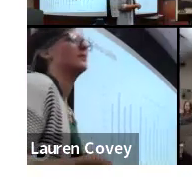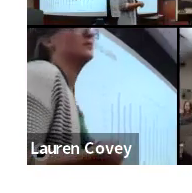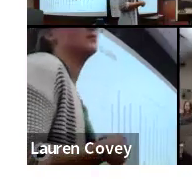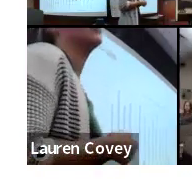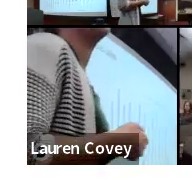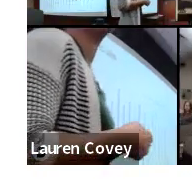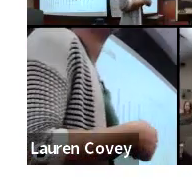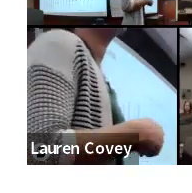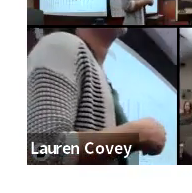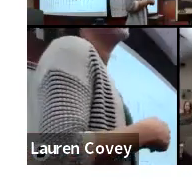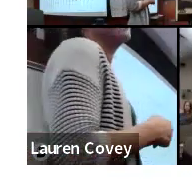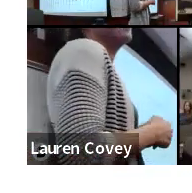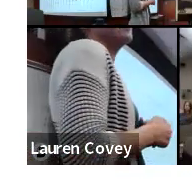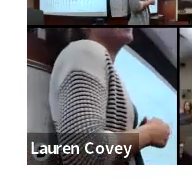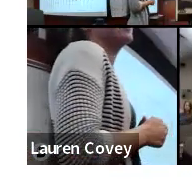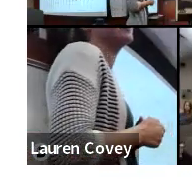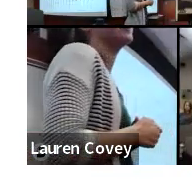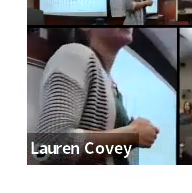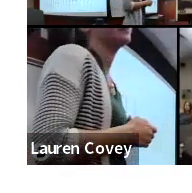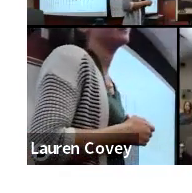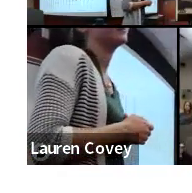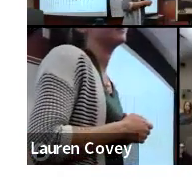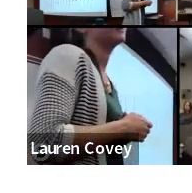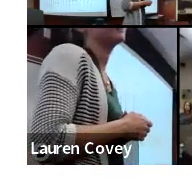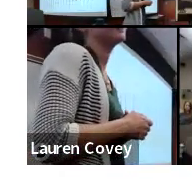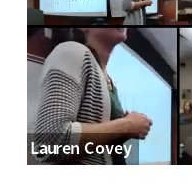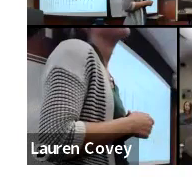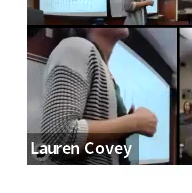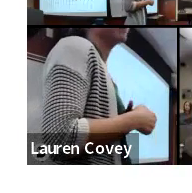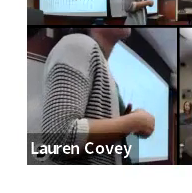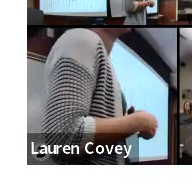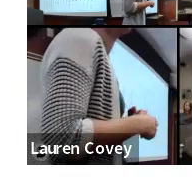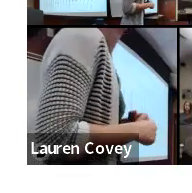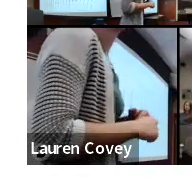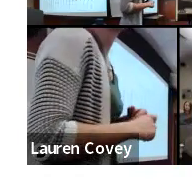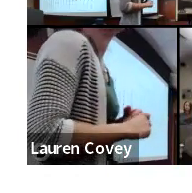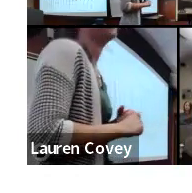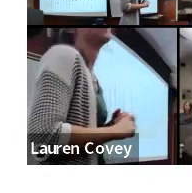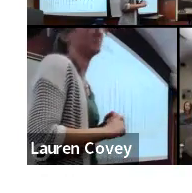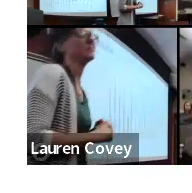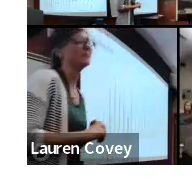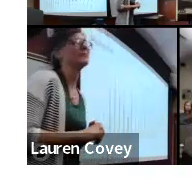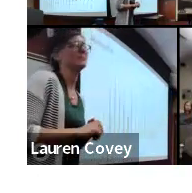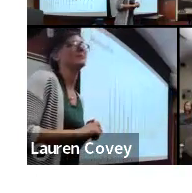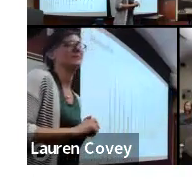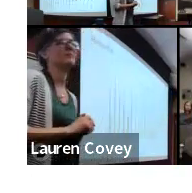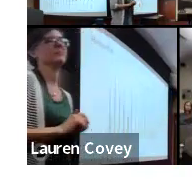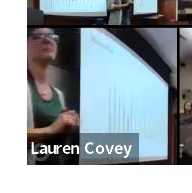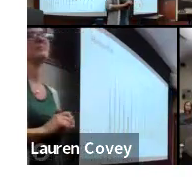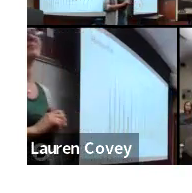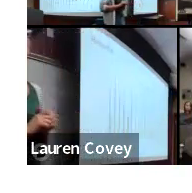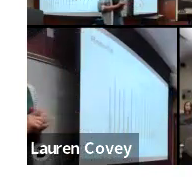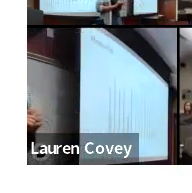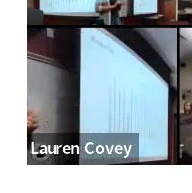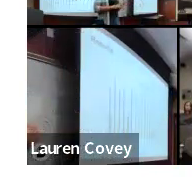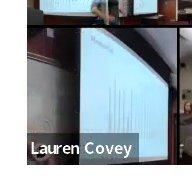I'm probably biased, but it makes me think of theory of mind kind of tests and the way they're tested. And I know